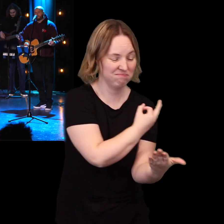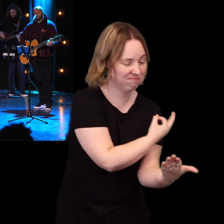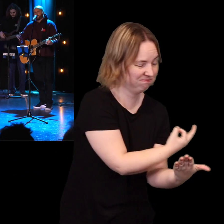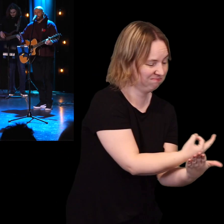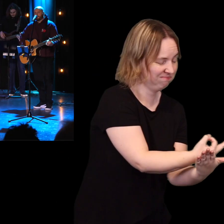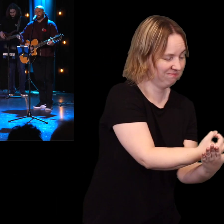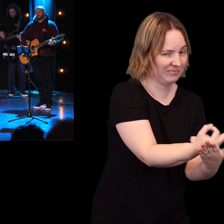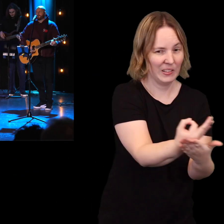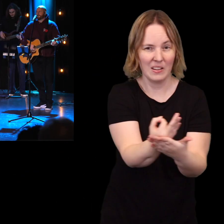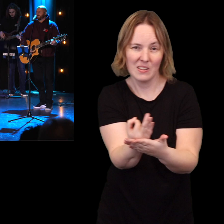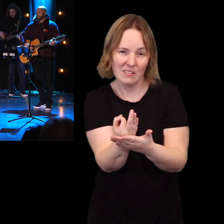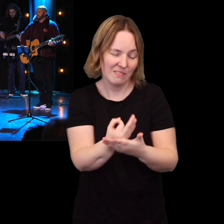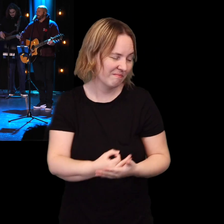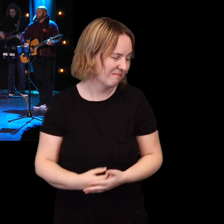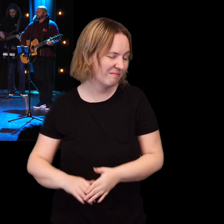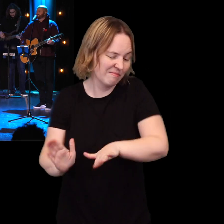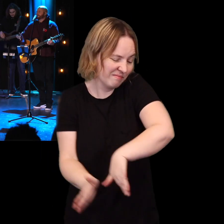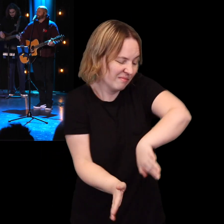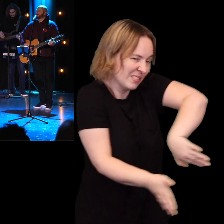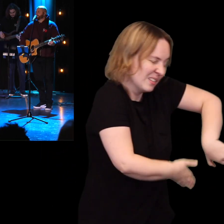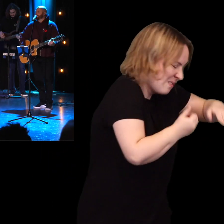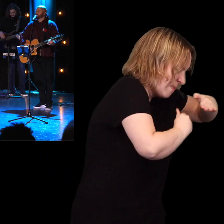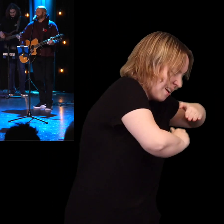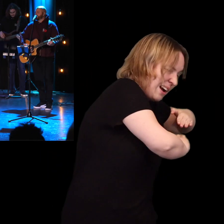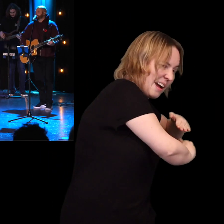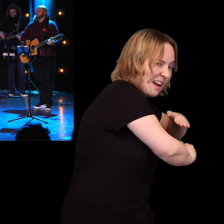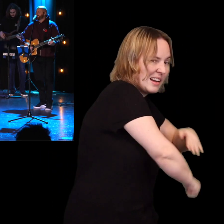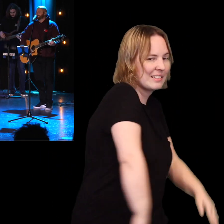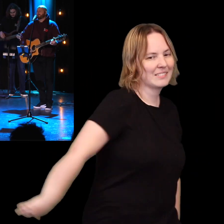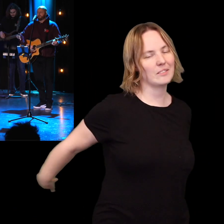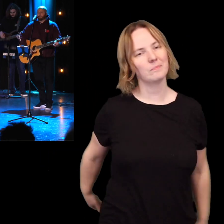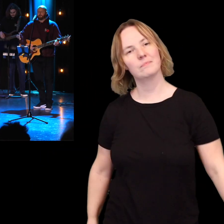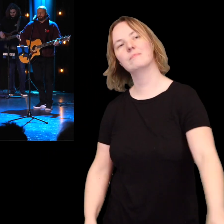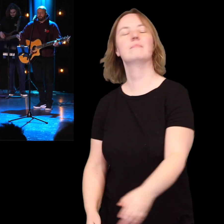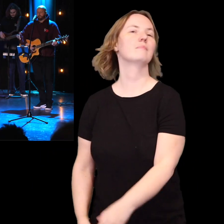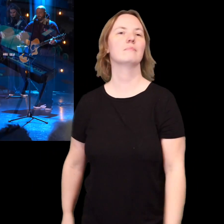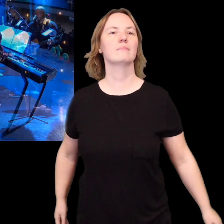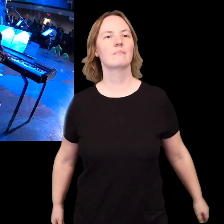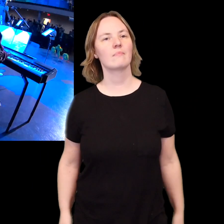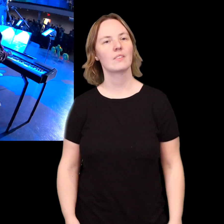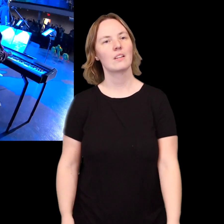alive. All my failures I tried to